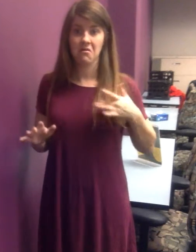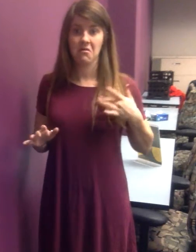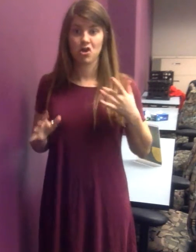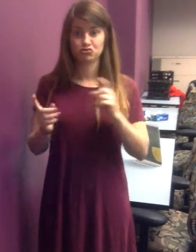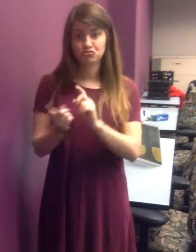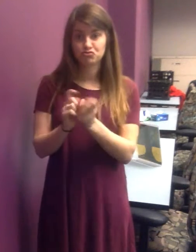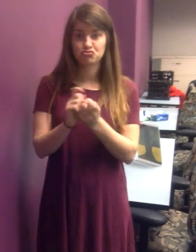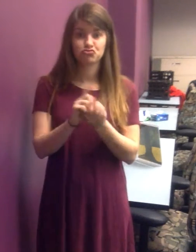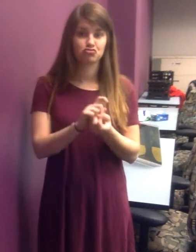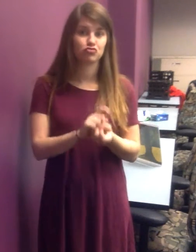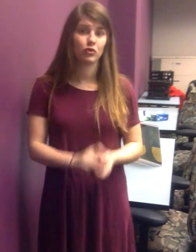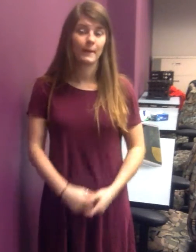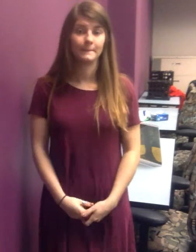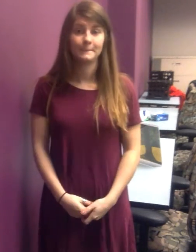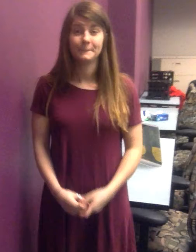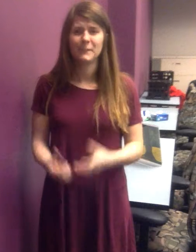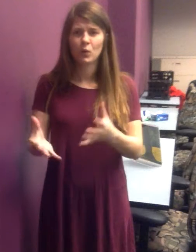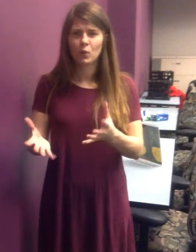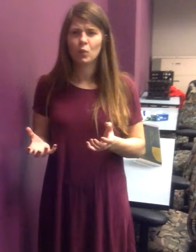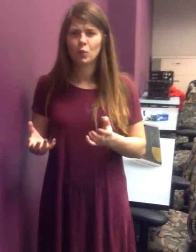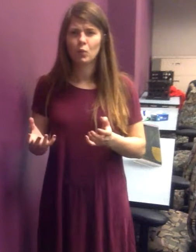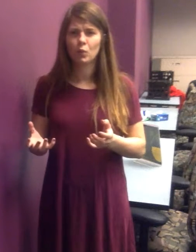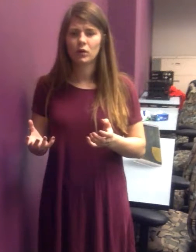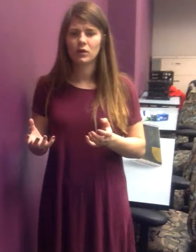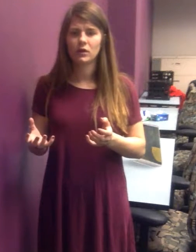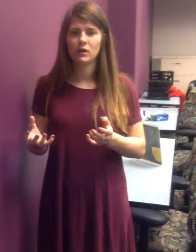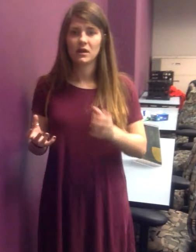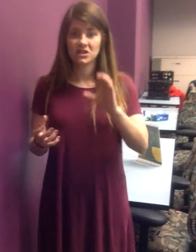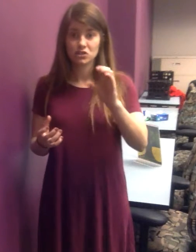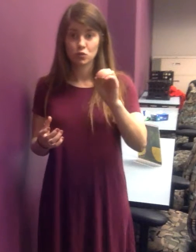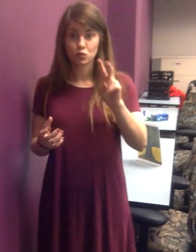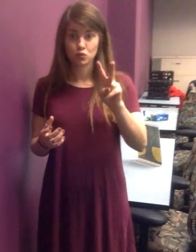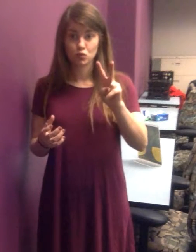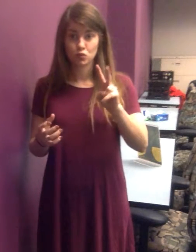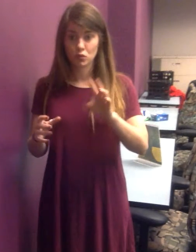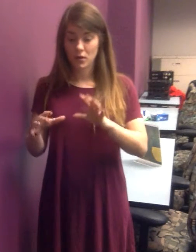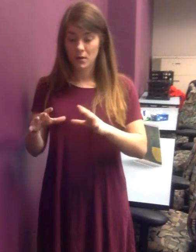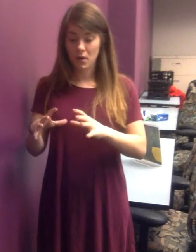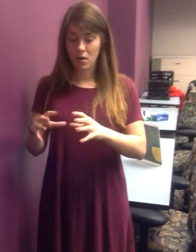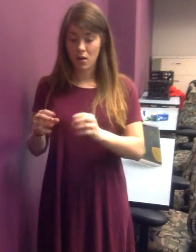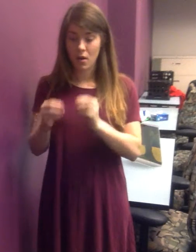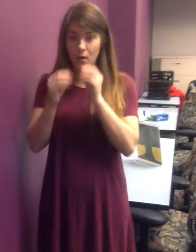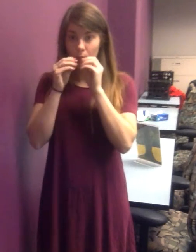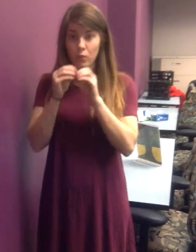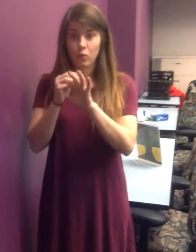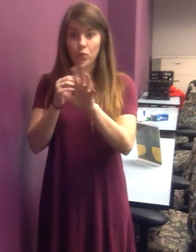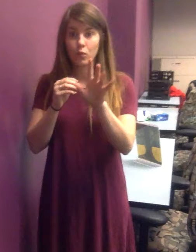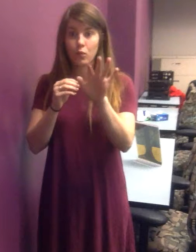eventually reduce the emission of carbon into the atmosphere. It seemed there was consensus on climate change. There